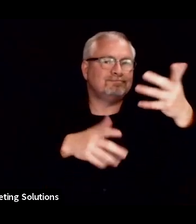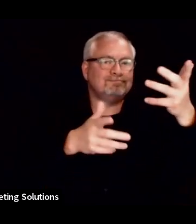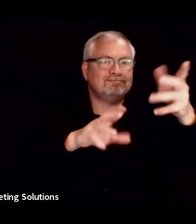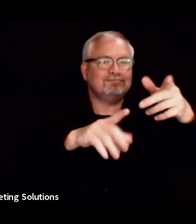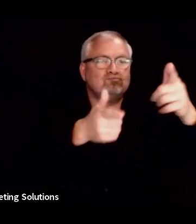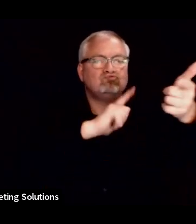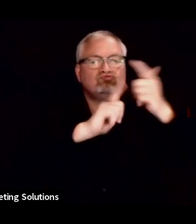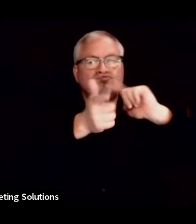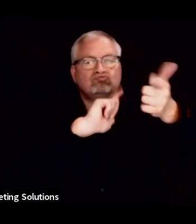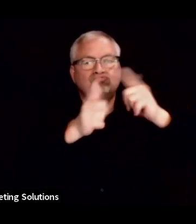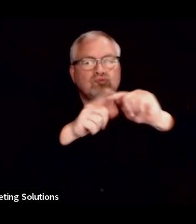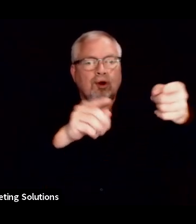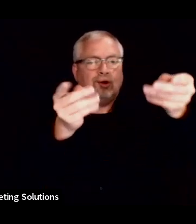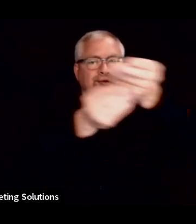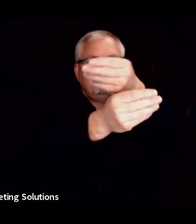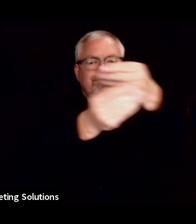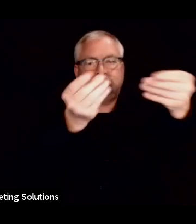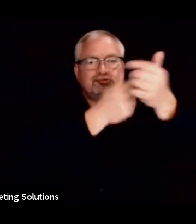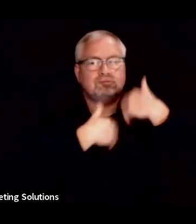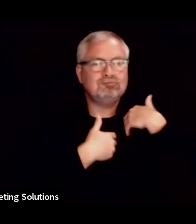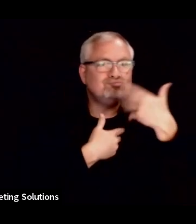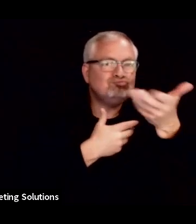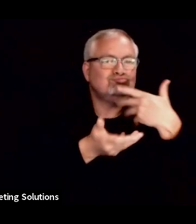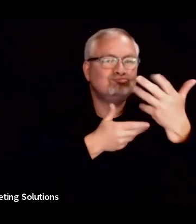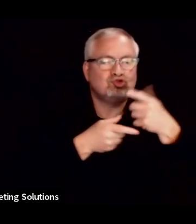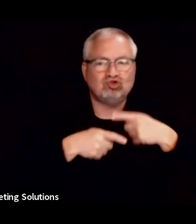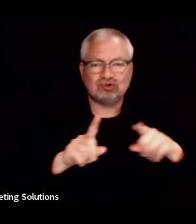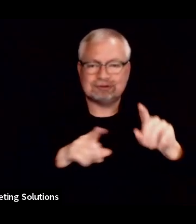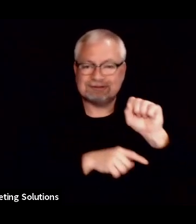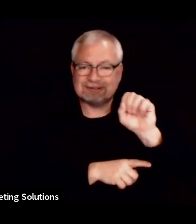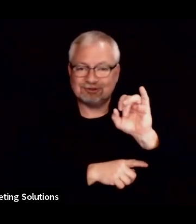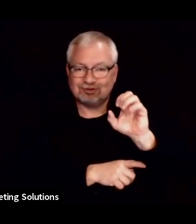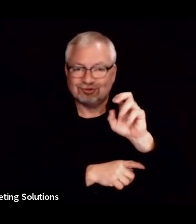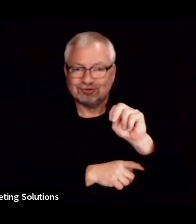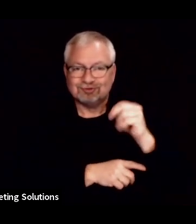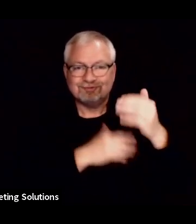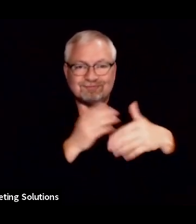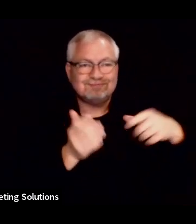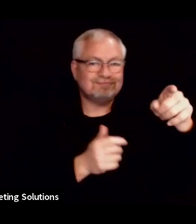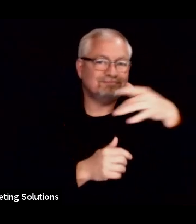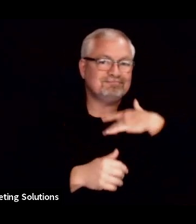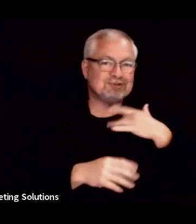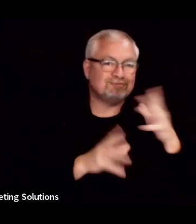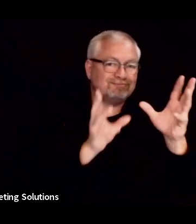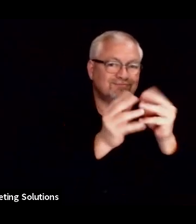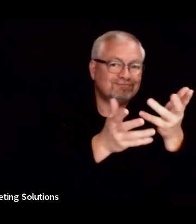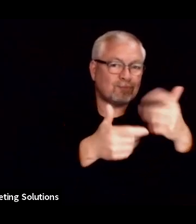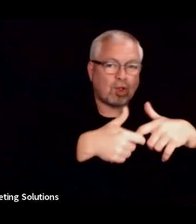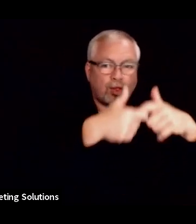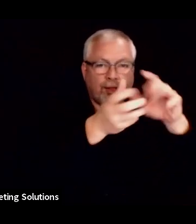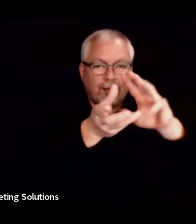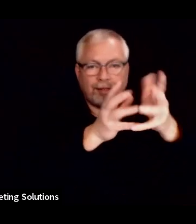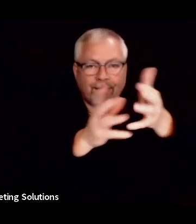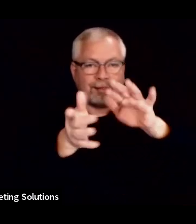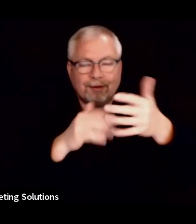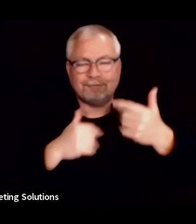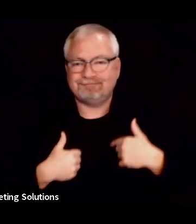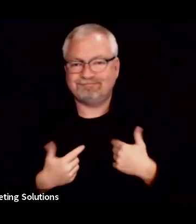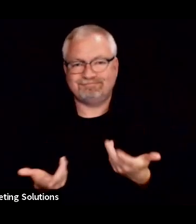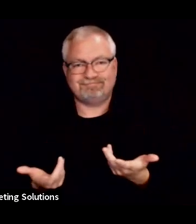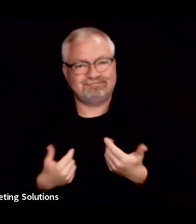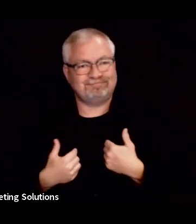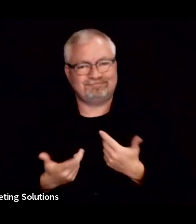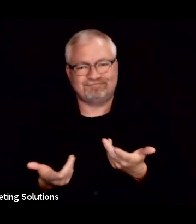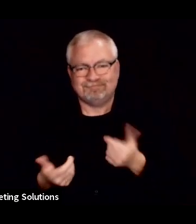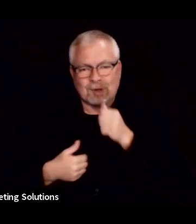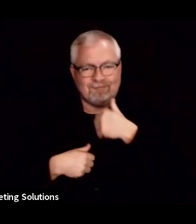during sessions. So no, I have not had those personal conversations, I'm sorry to say. I do, if I may, we did